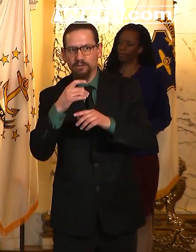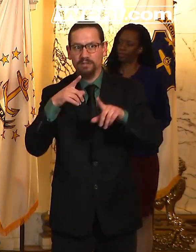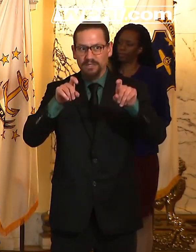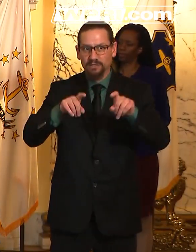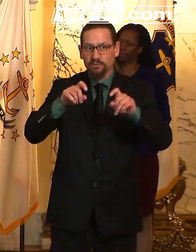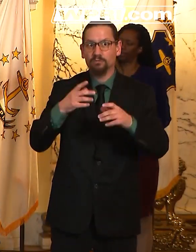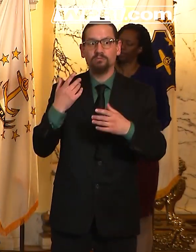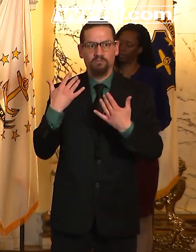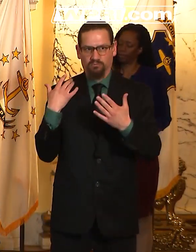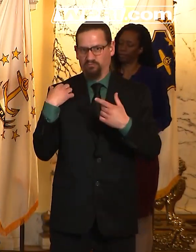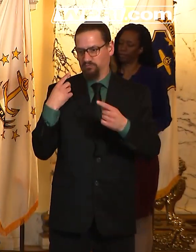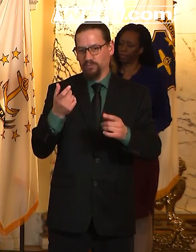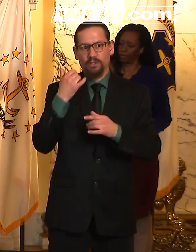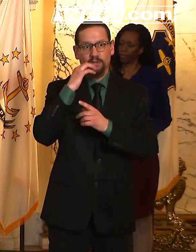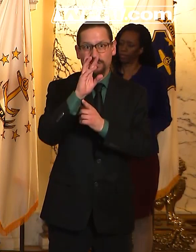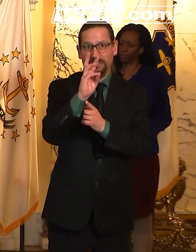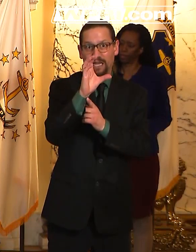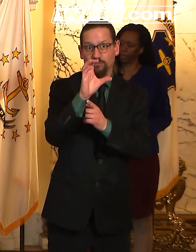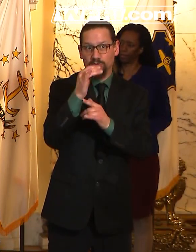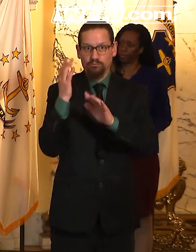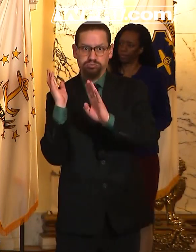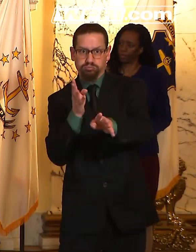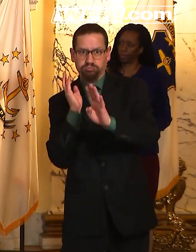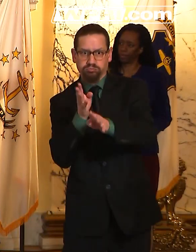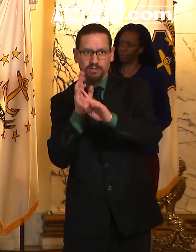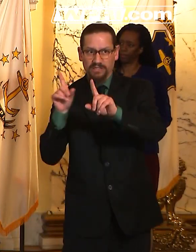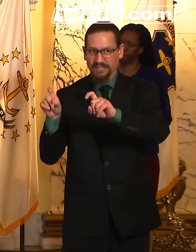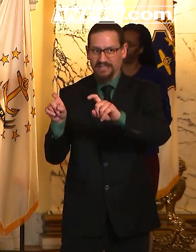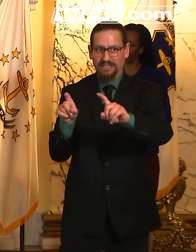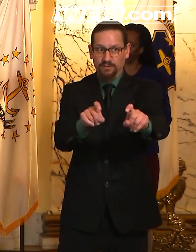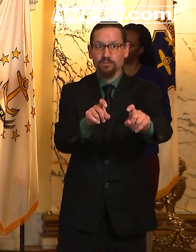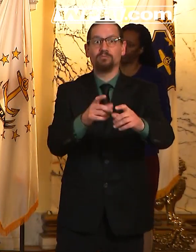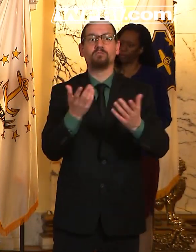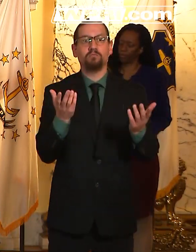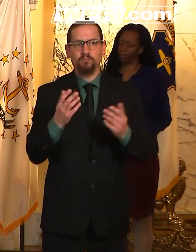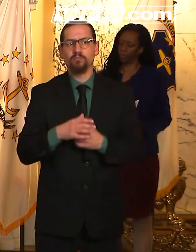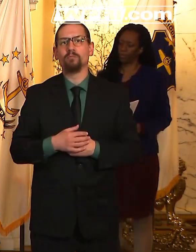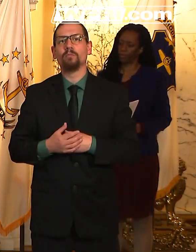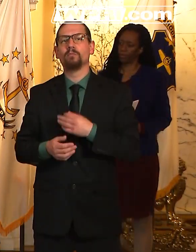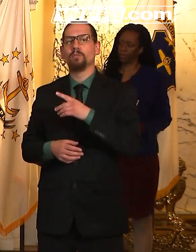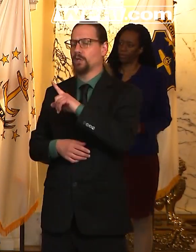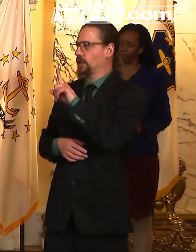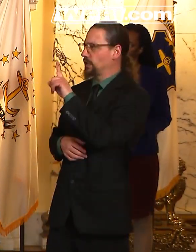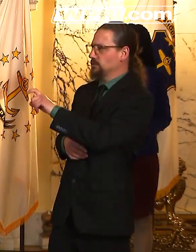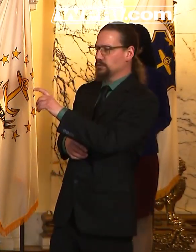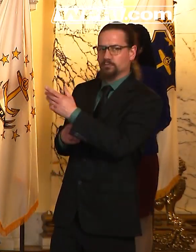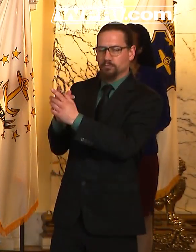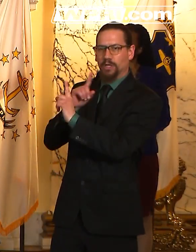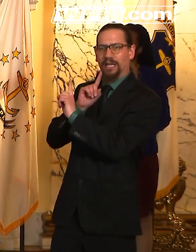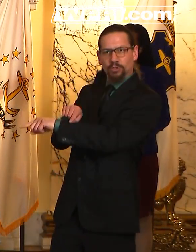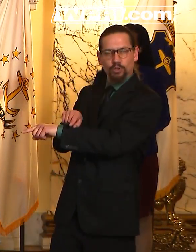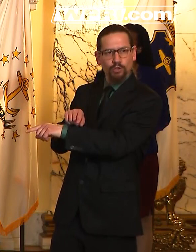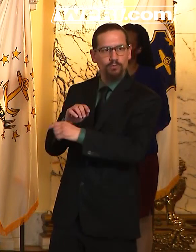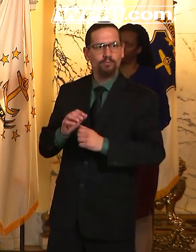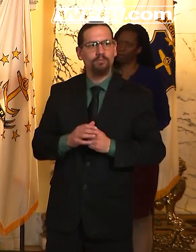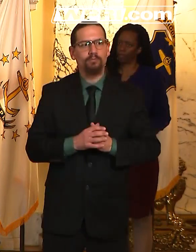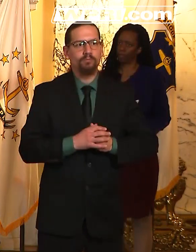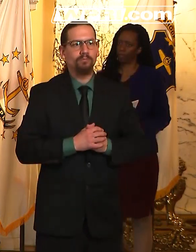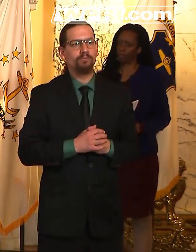I would like to address that. As I think about what has to be in place in order to reopen the